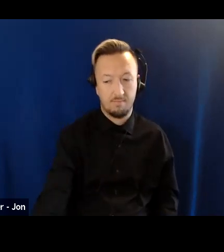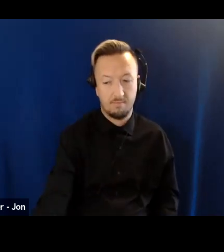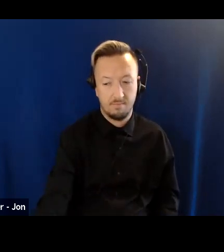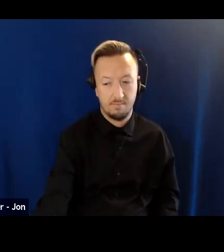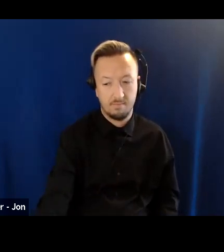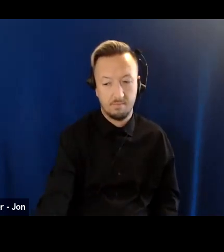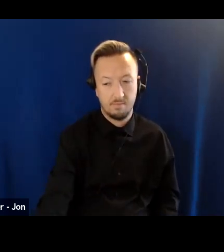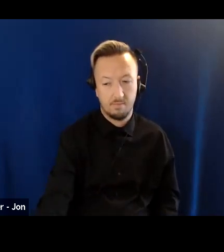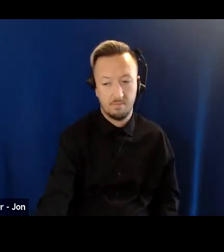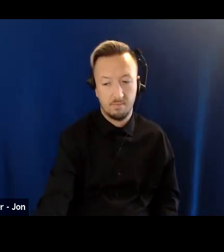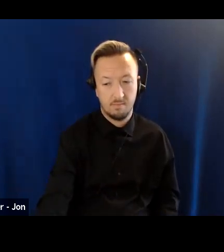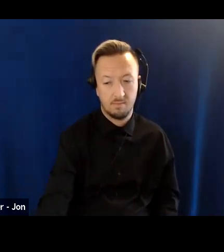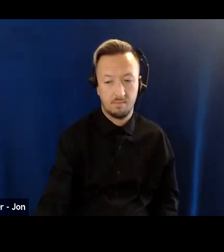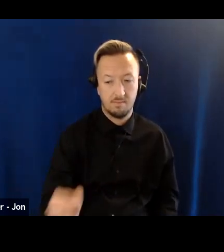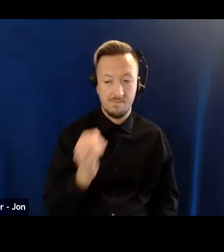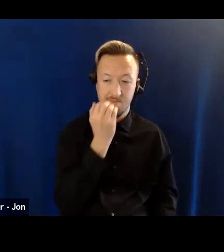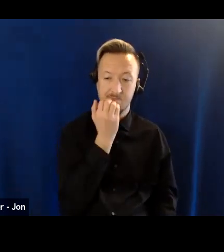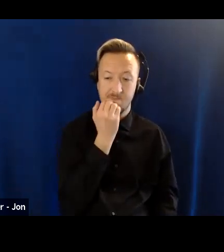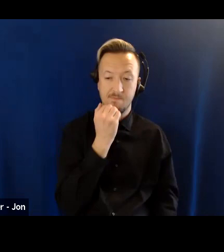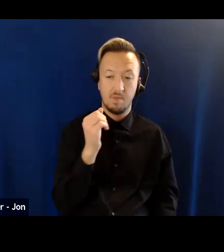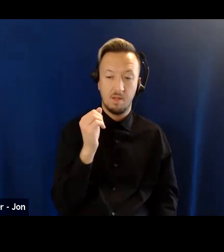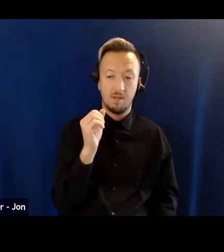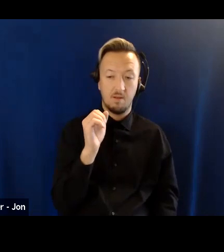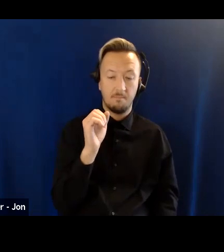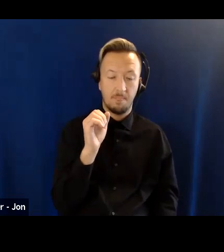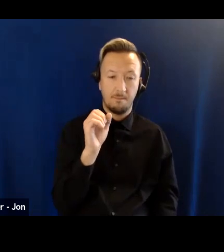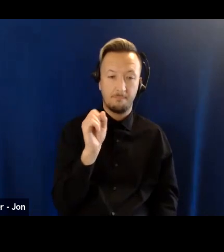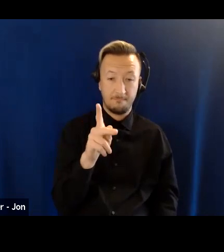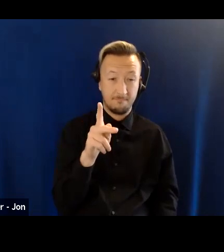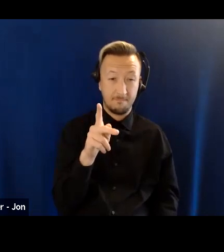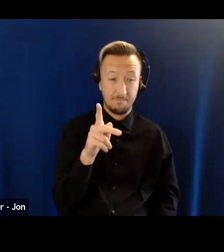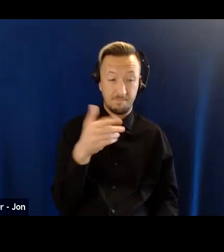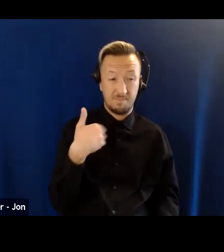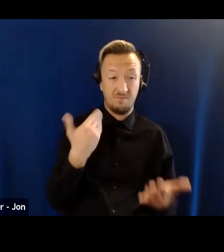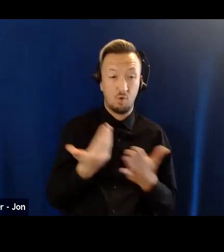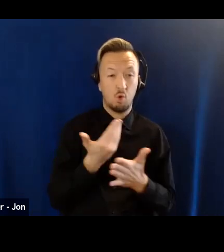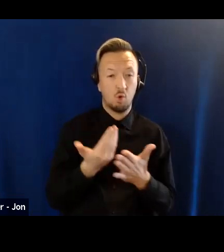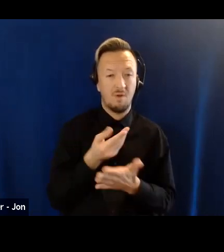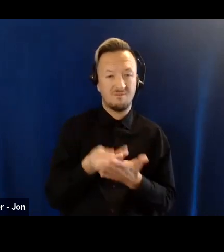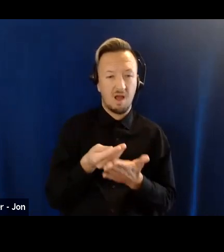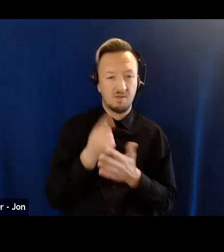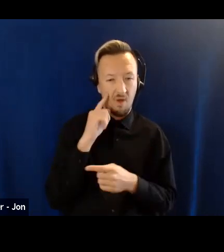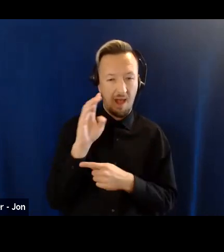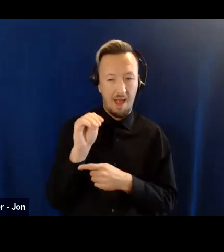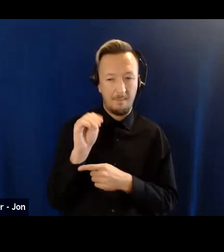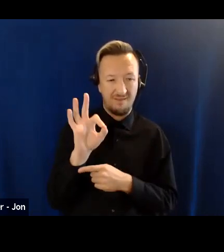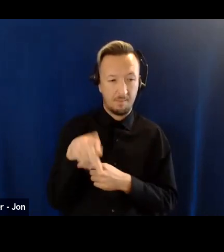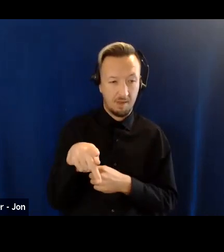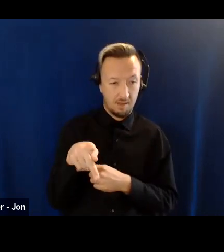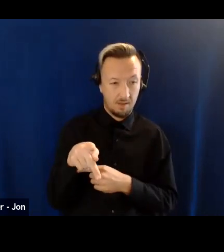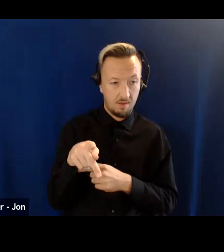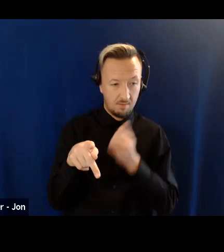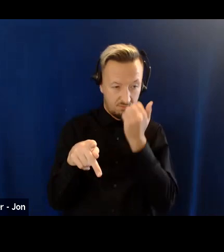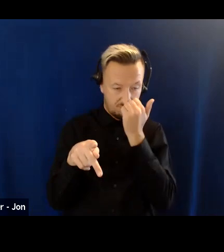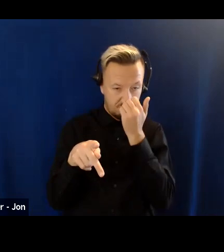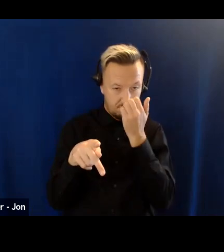just stating, and for everyone, if you haven't heard, there are new funds for MFP. If you look for them, have